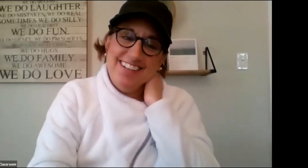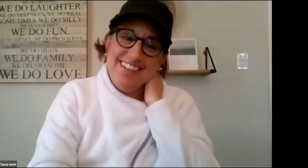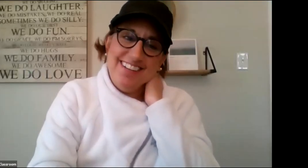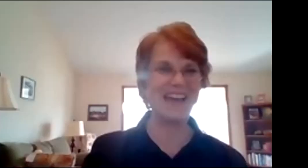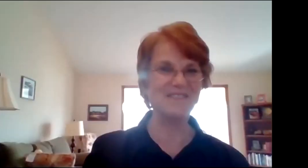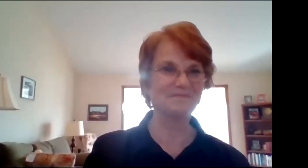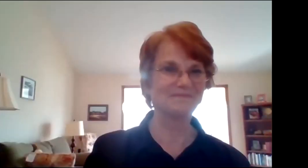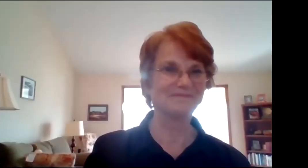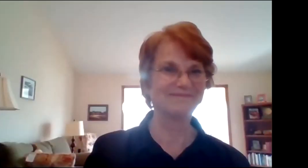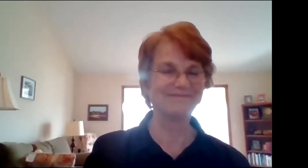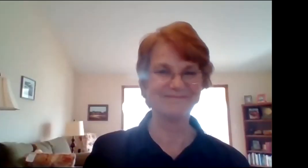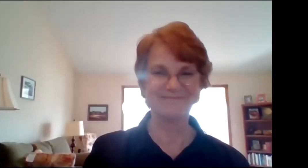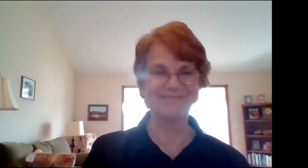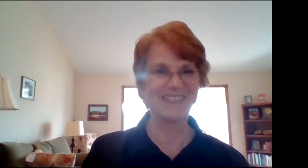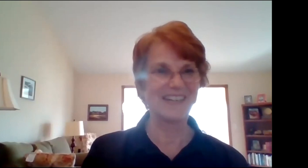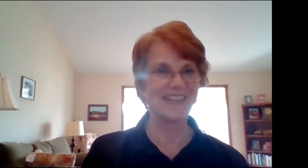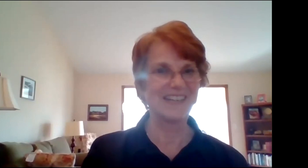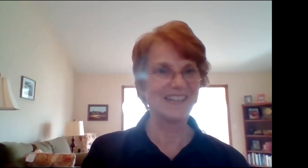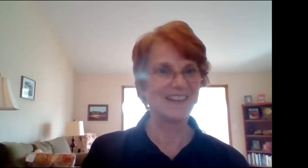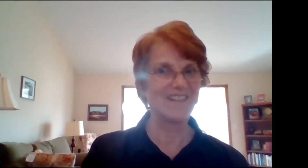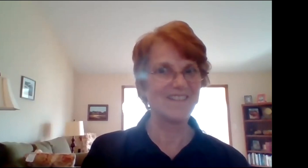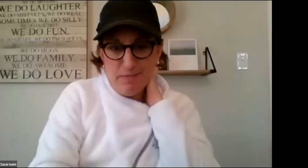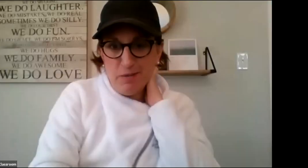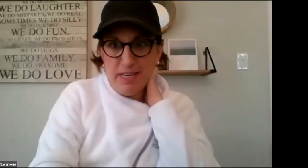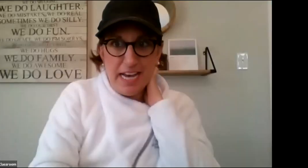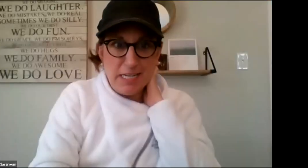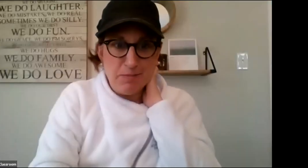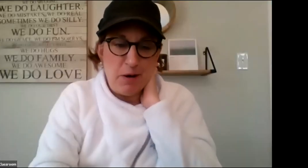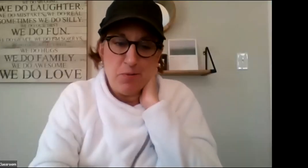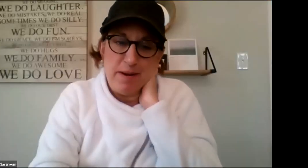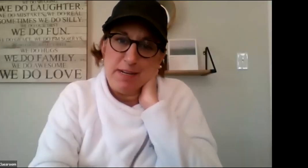Bye. All right, again, if anybody still needs the handout, email me at haspethope and I'll make